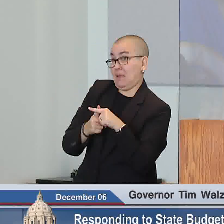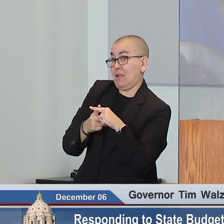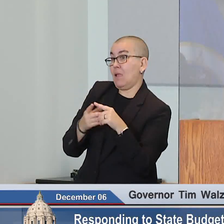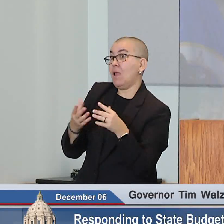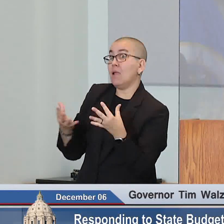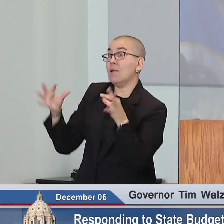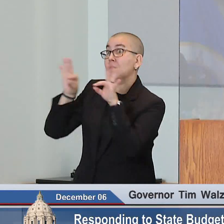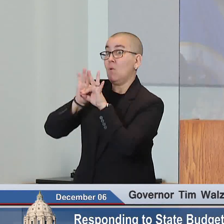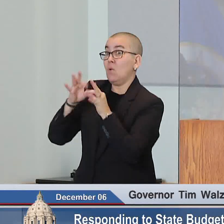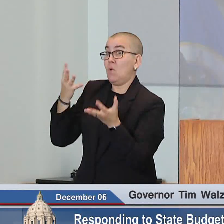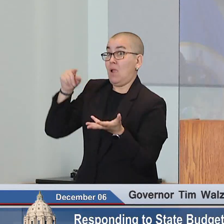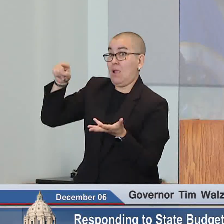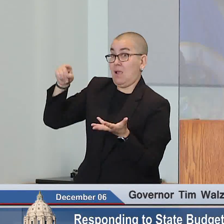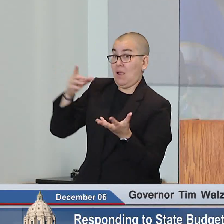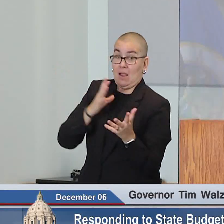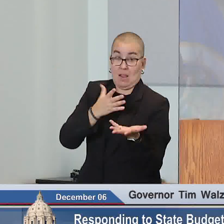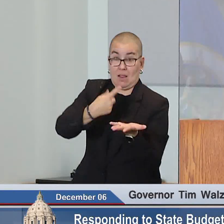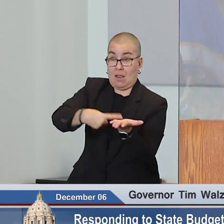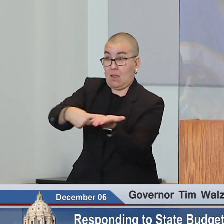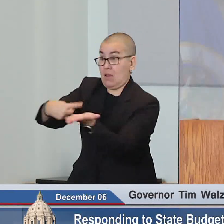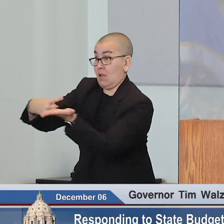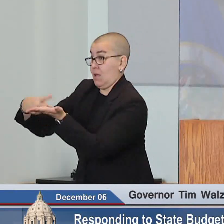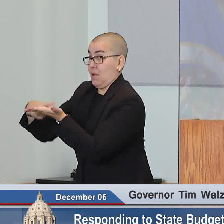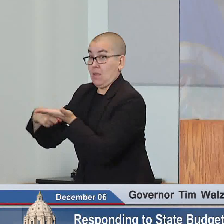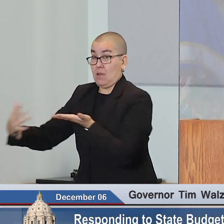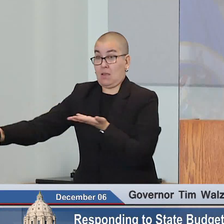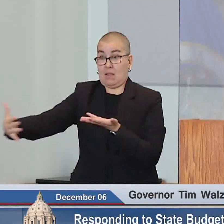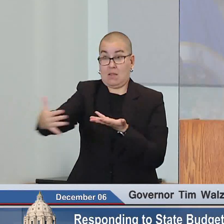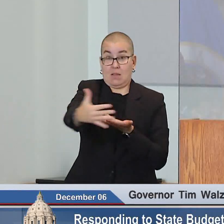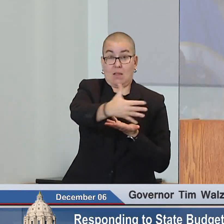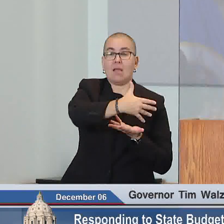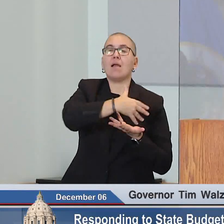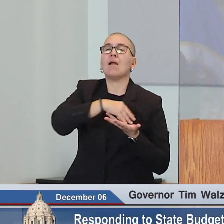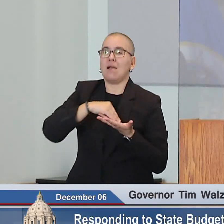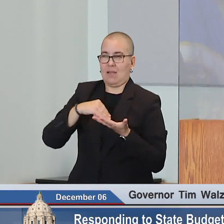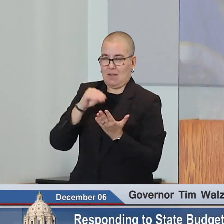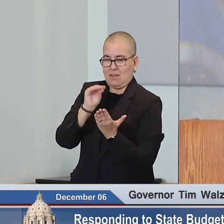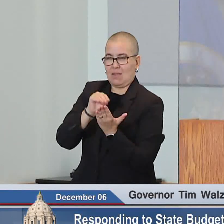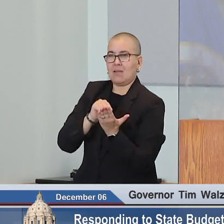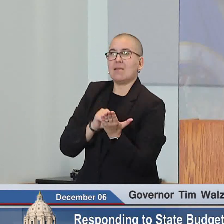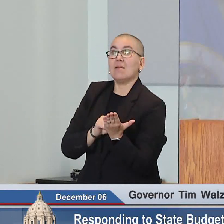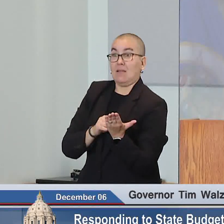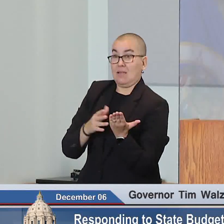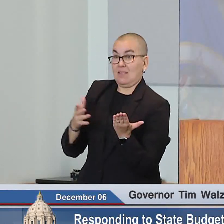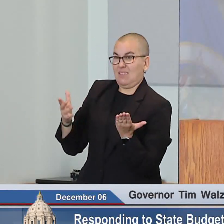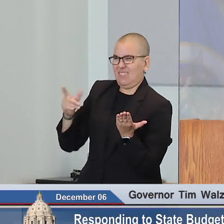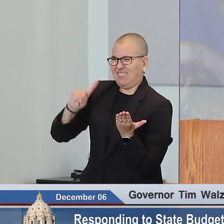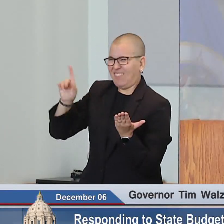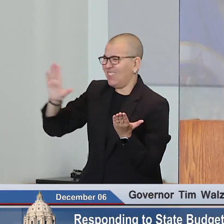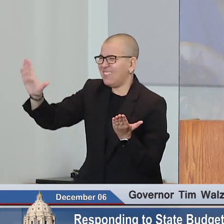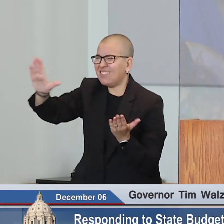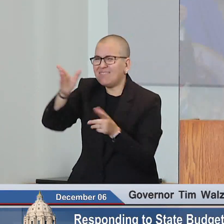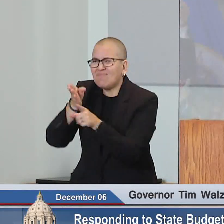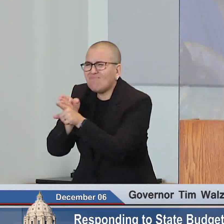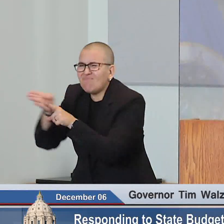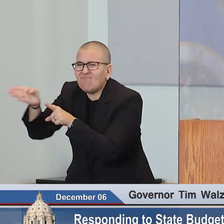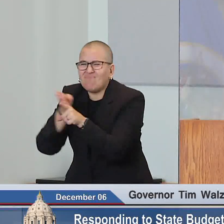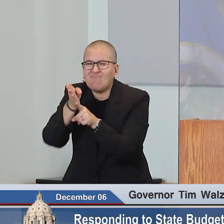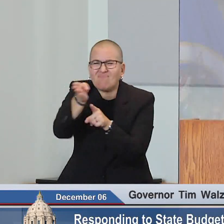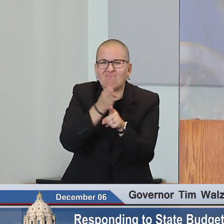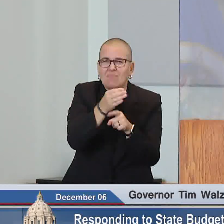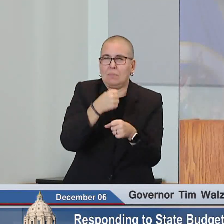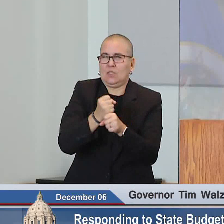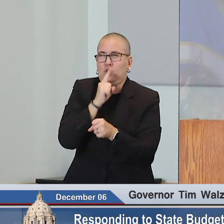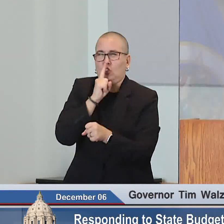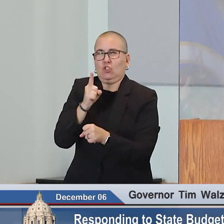conversations and the hard work we're doing with Minnesotans in all of these different areas of ways that we can make a difference. And then, of course,